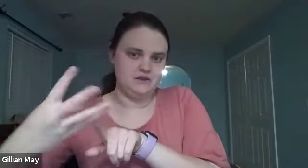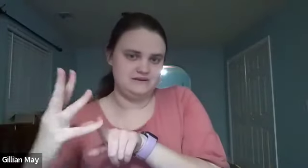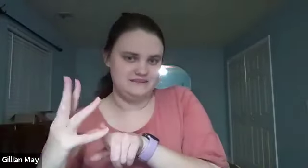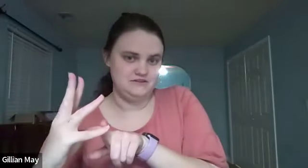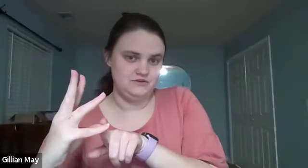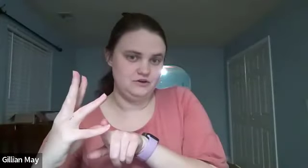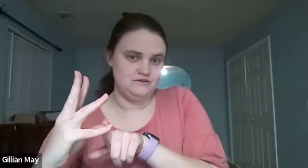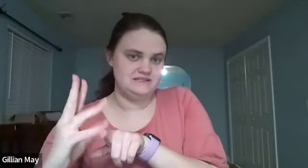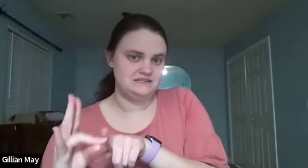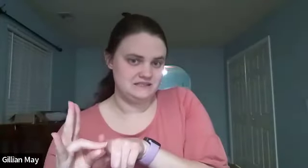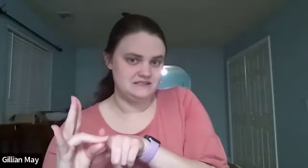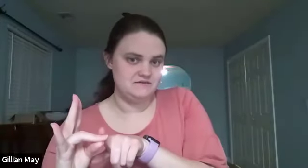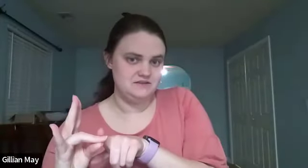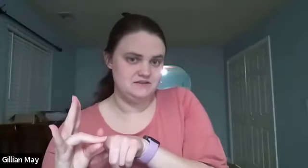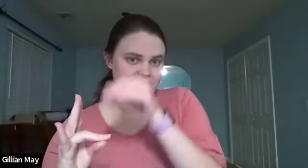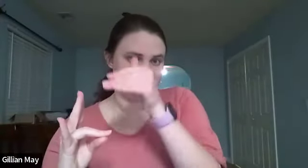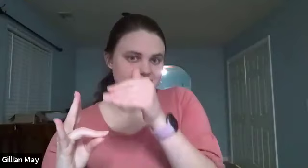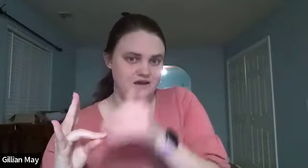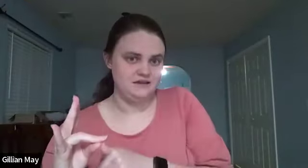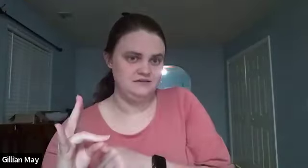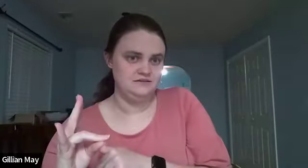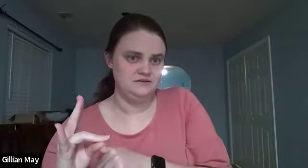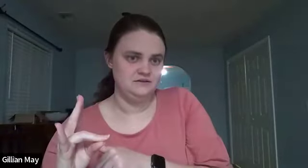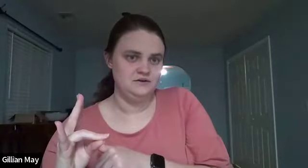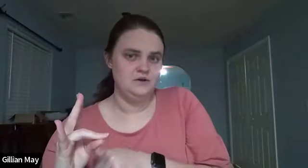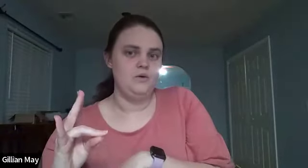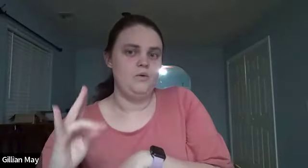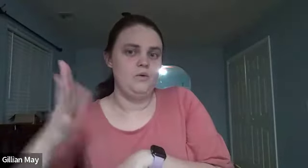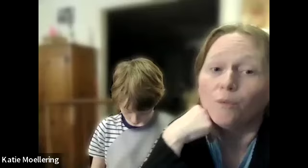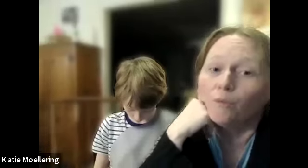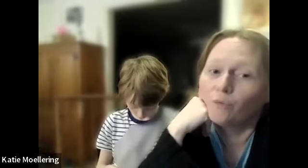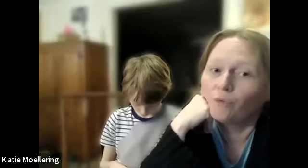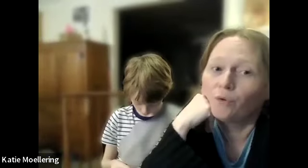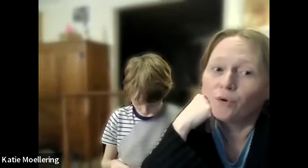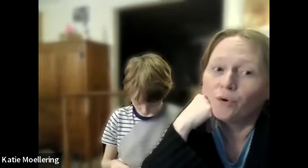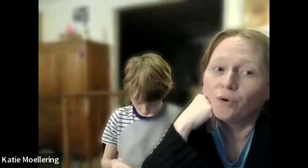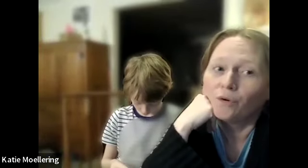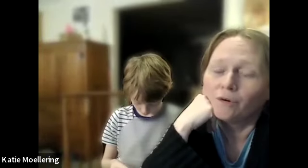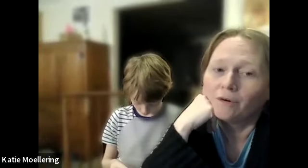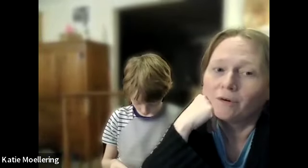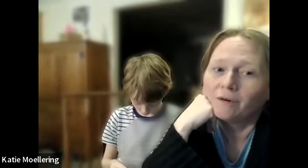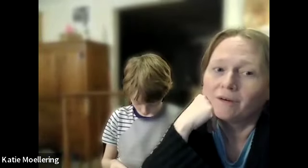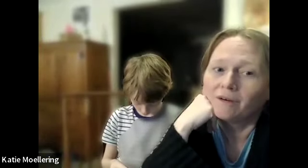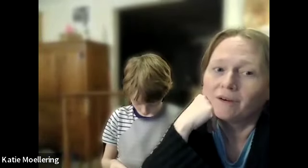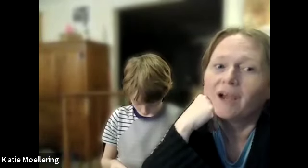to either you go to the 6th and 7th, like it's a line. Or you can like add it again, like you'd be like